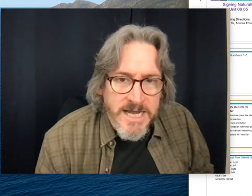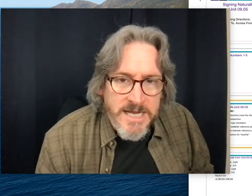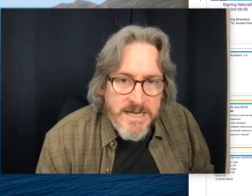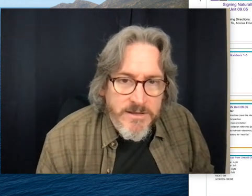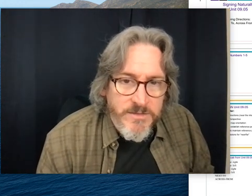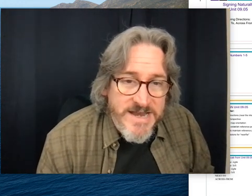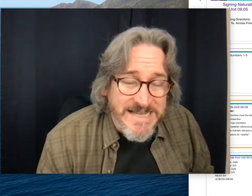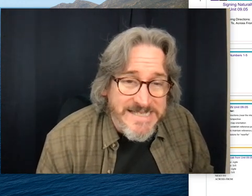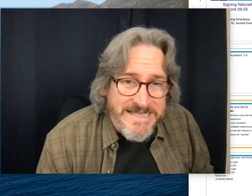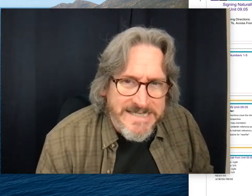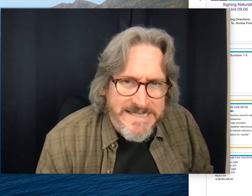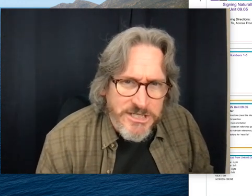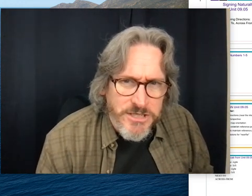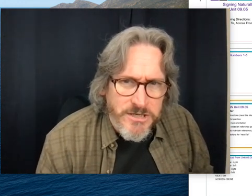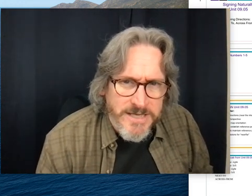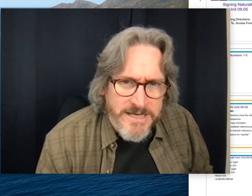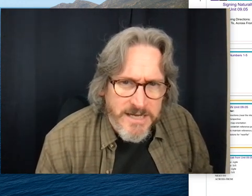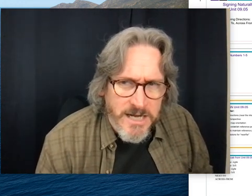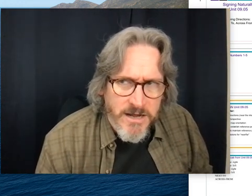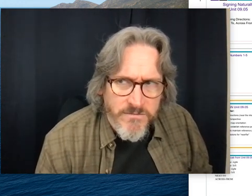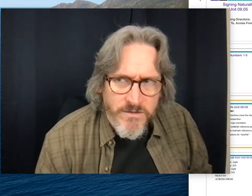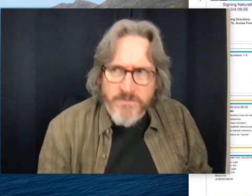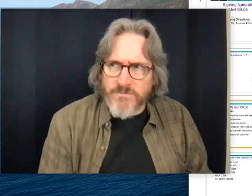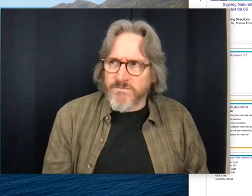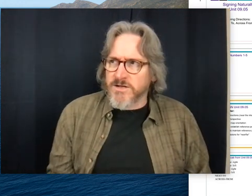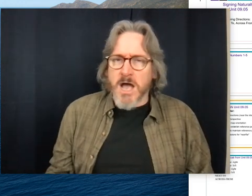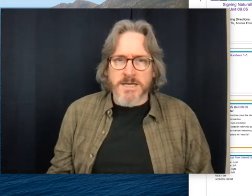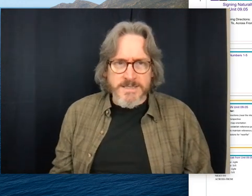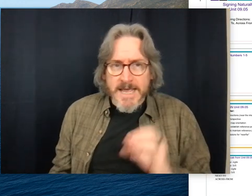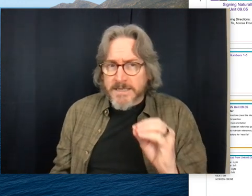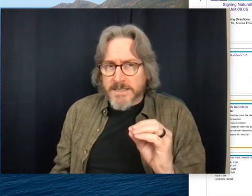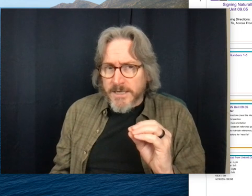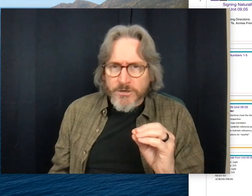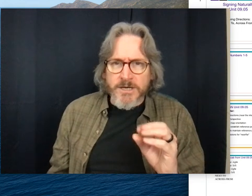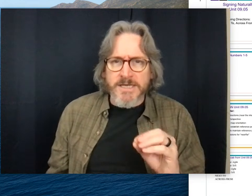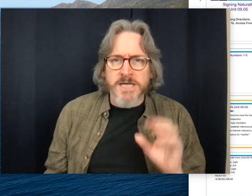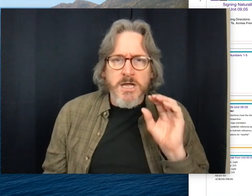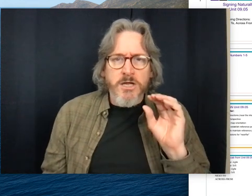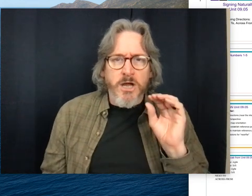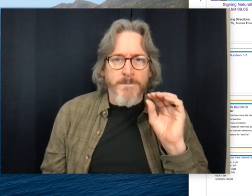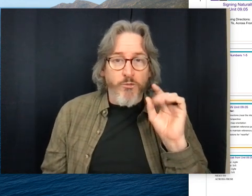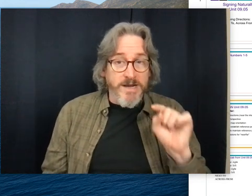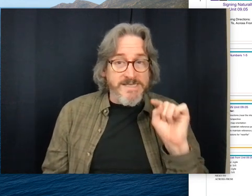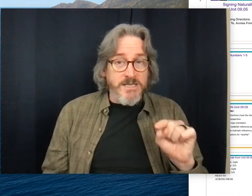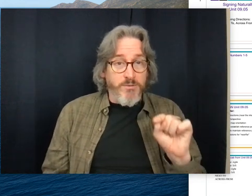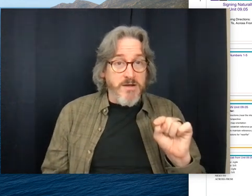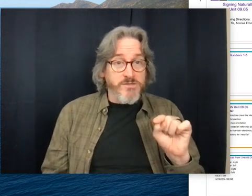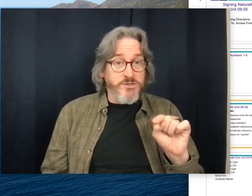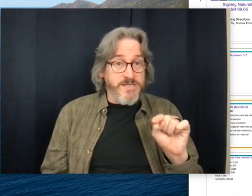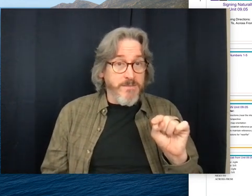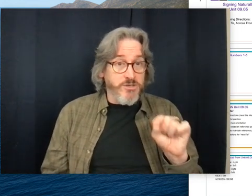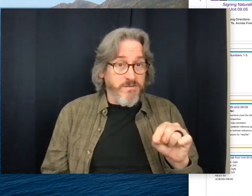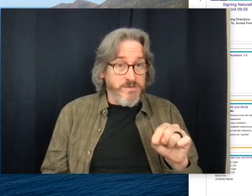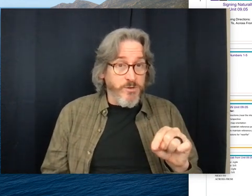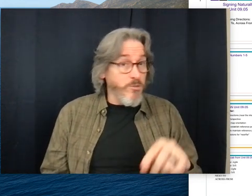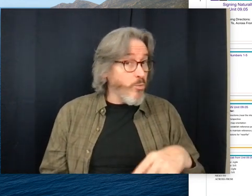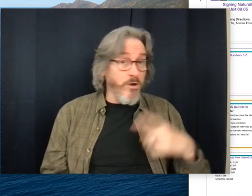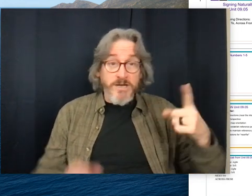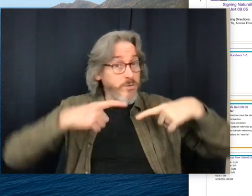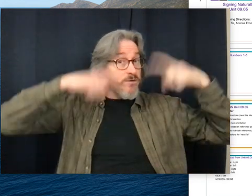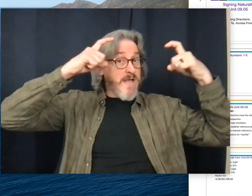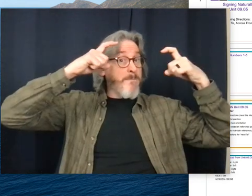The next section of content in here is raising the brows to establish a reference